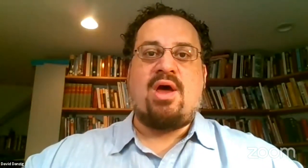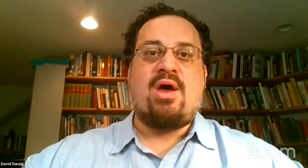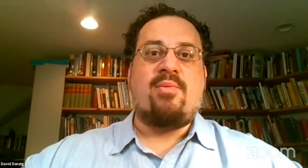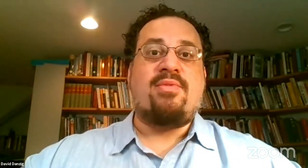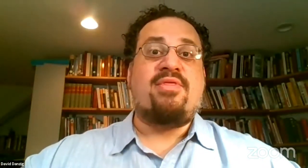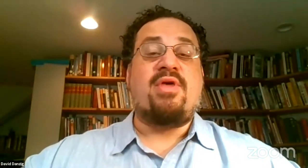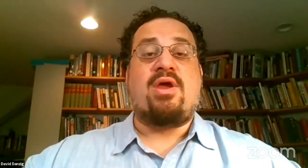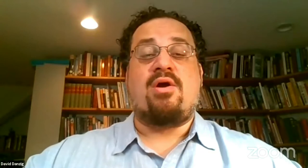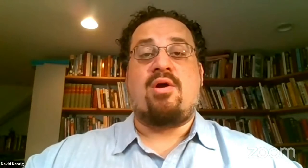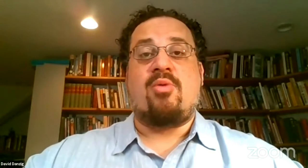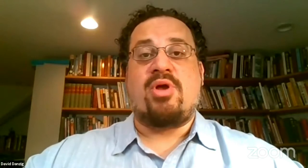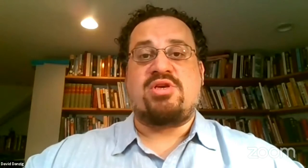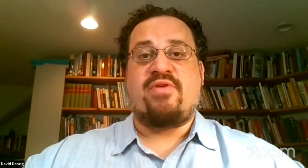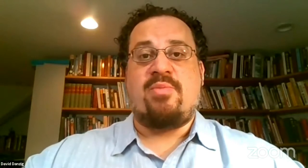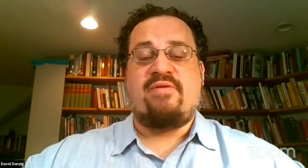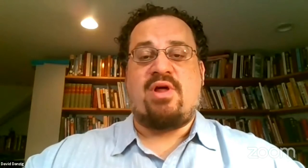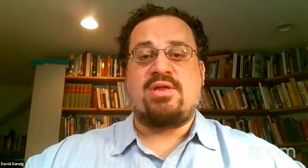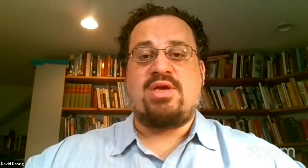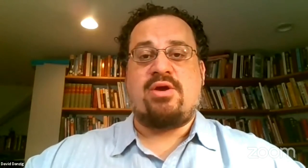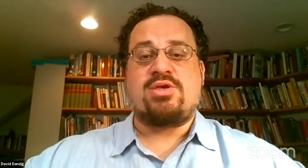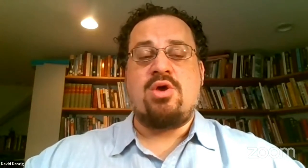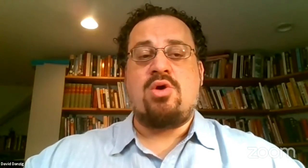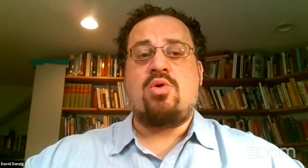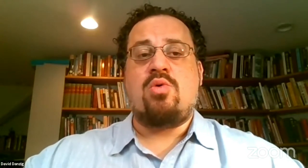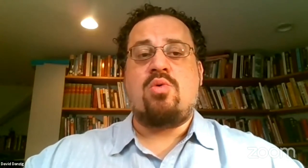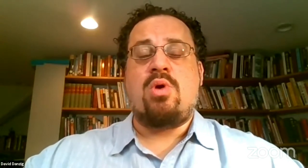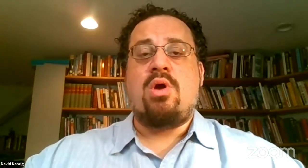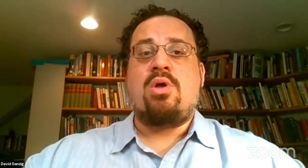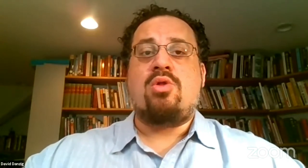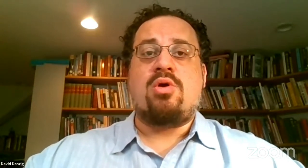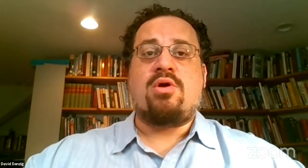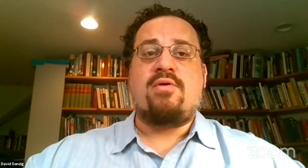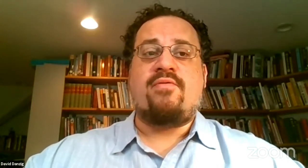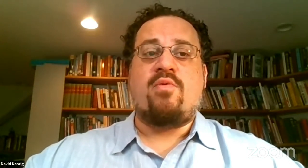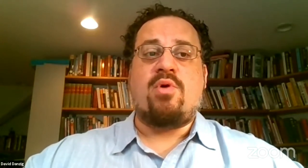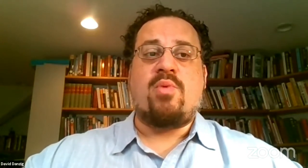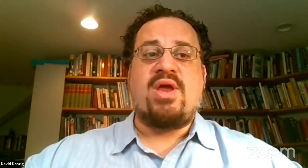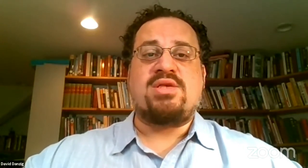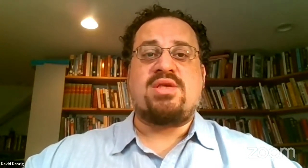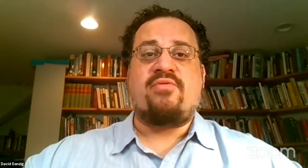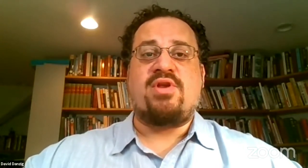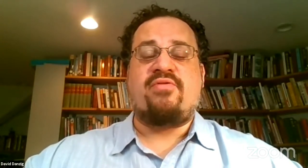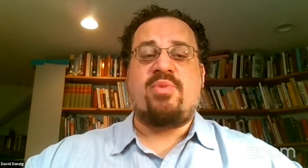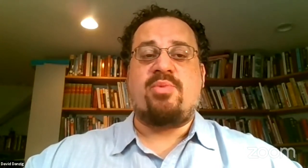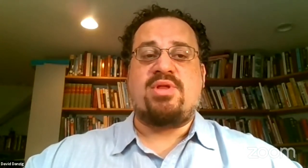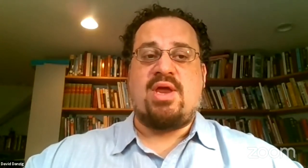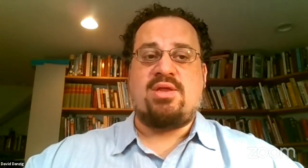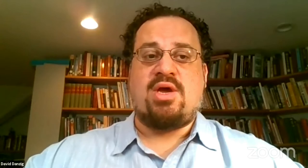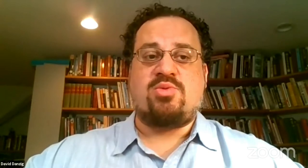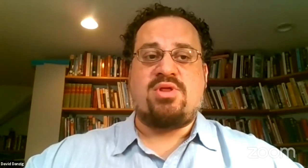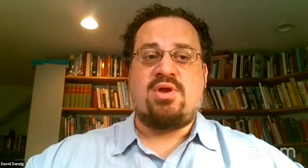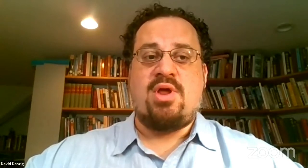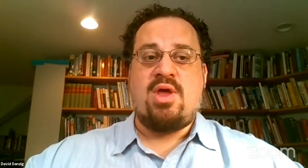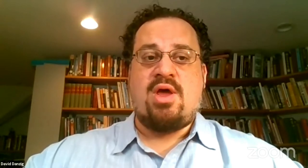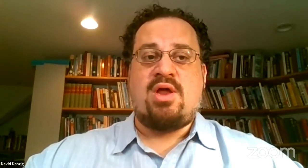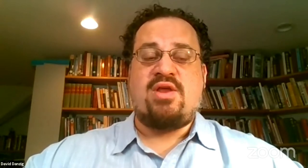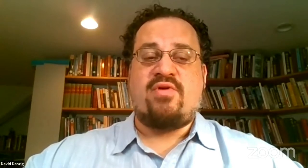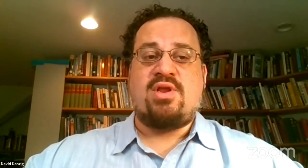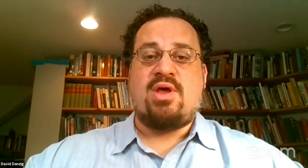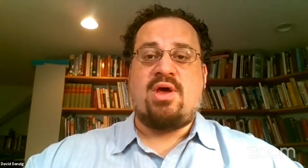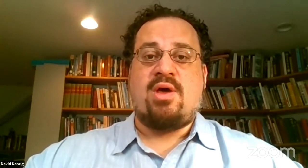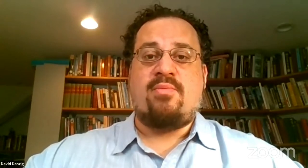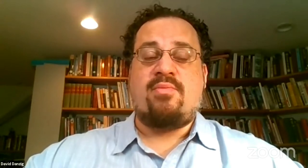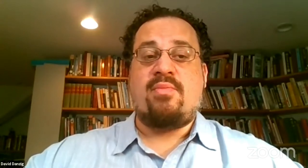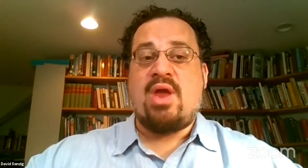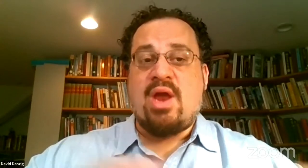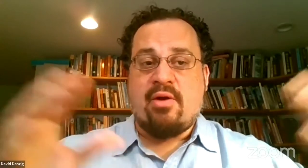there. They are a bunch of committed volunteers who look for ways for different people to get in touch with in